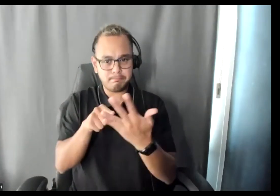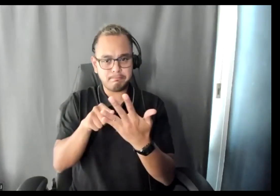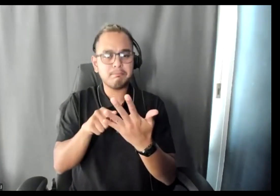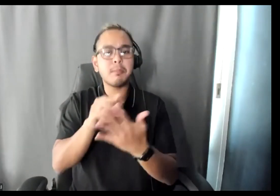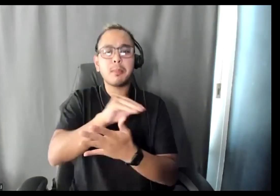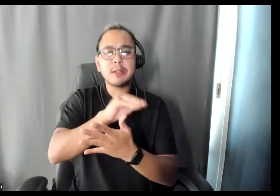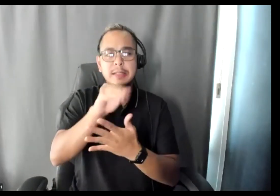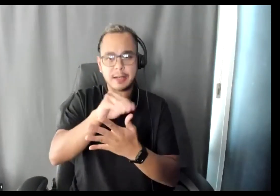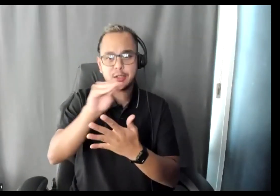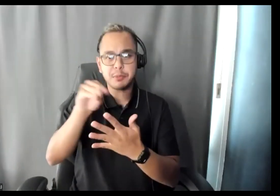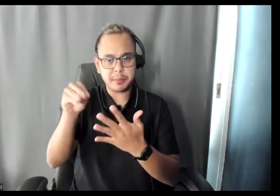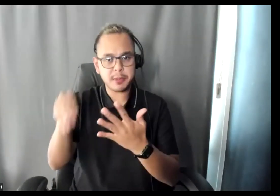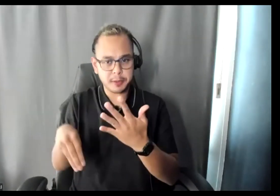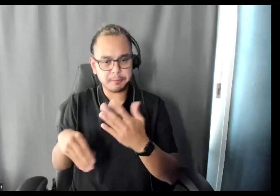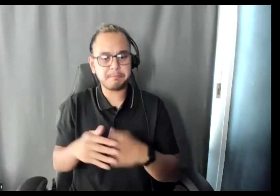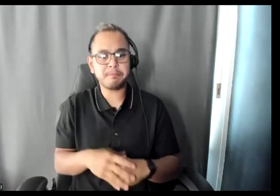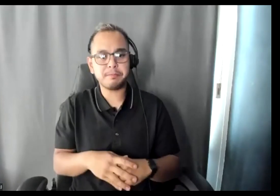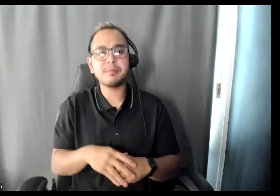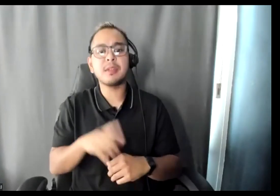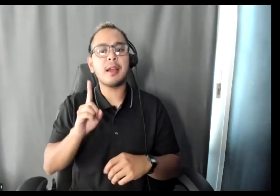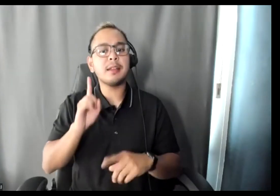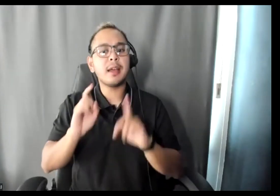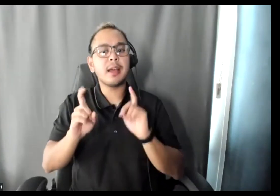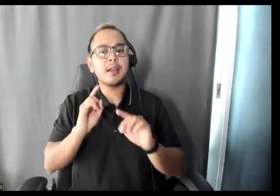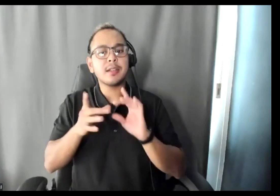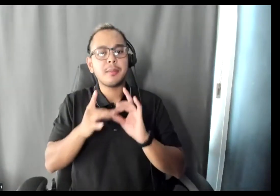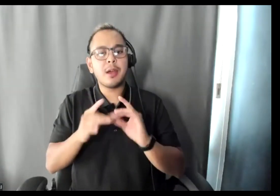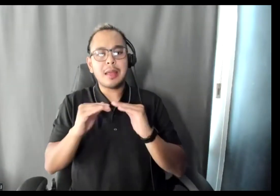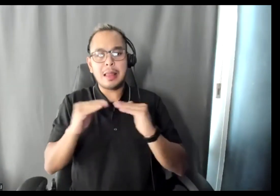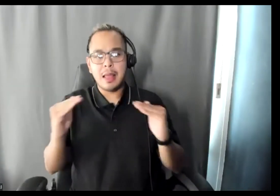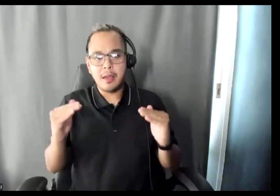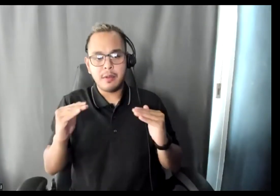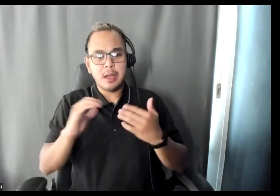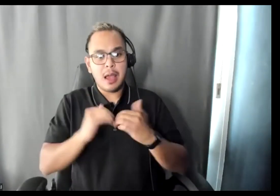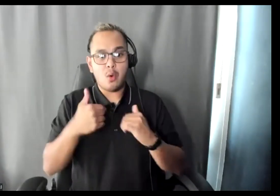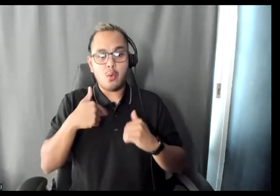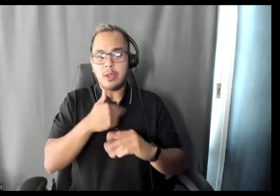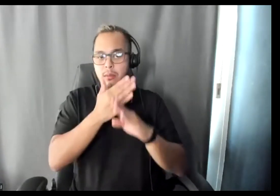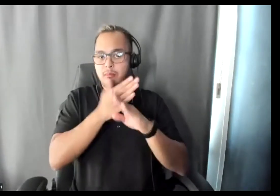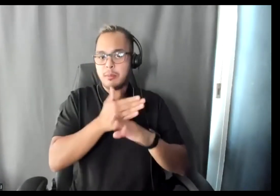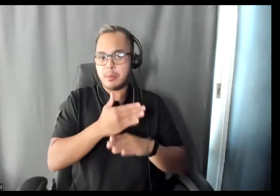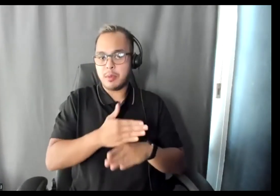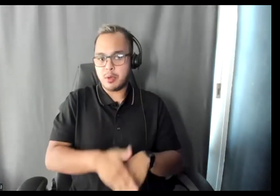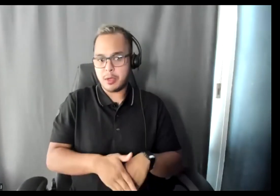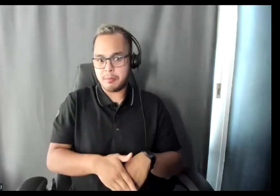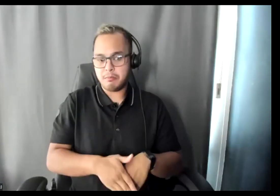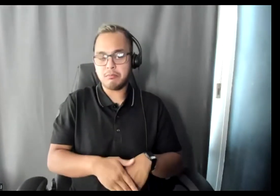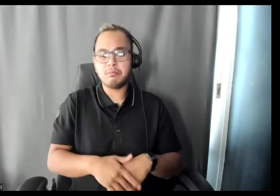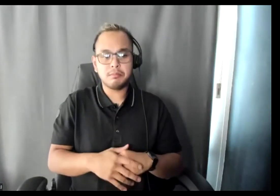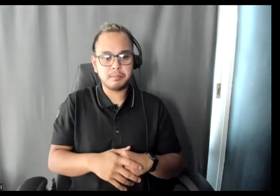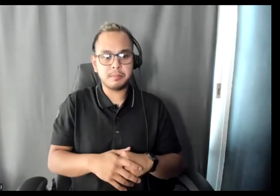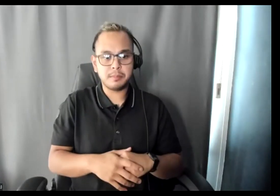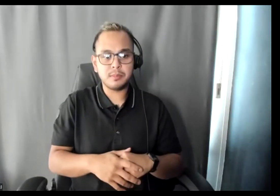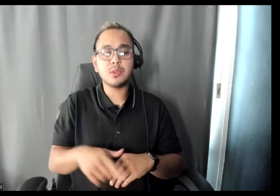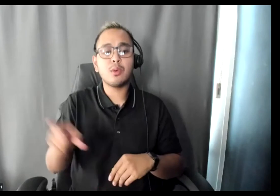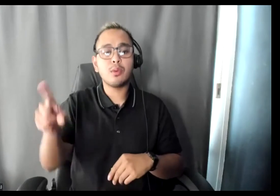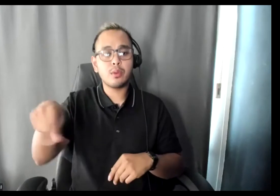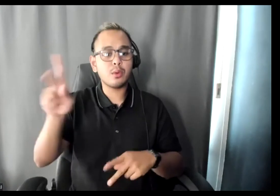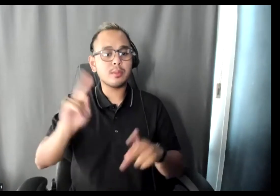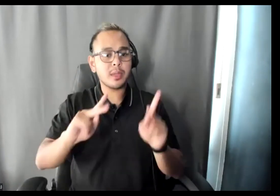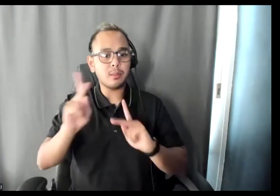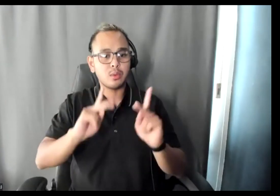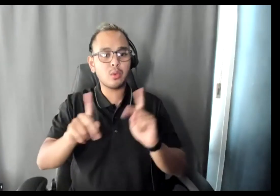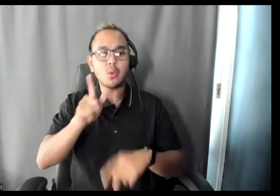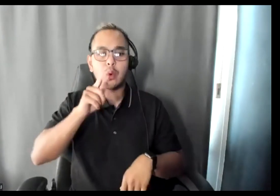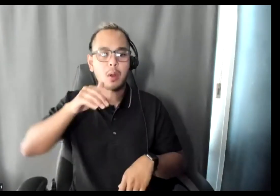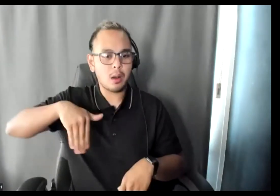that. And they're asking about the level at which we're going to break those numbers down. So will they be able to, so for those of you who we haven't